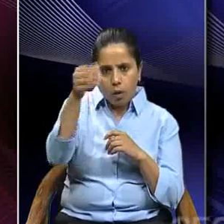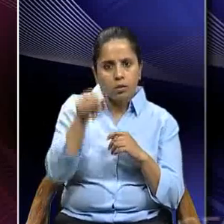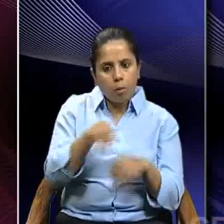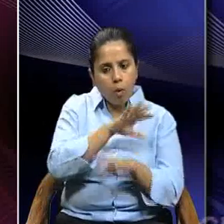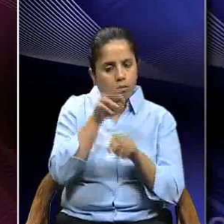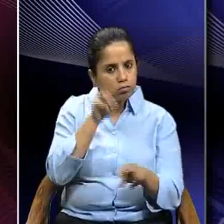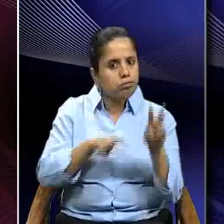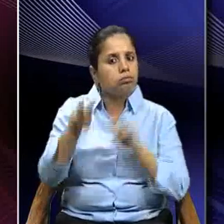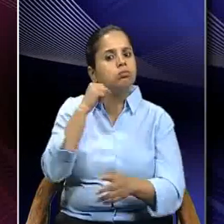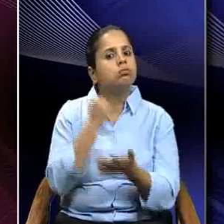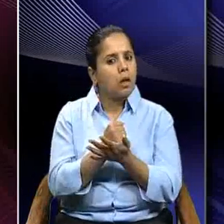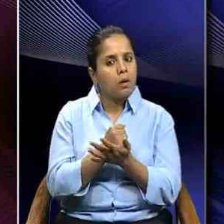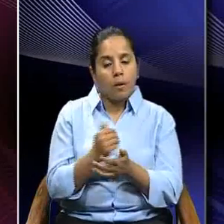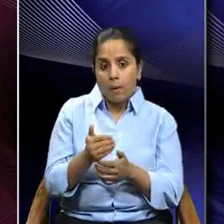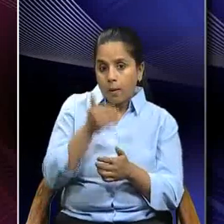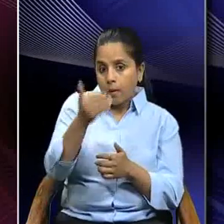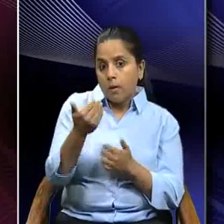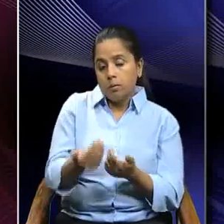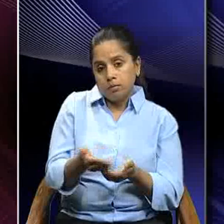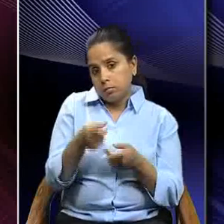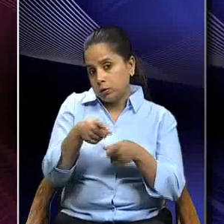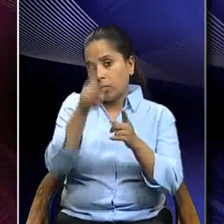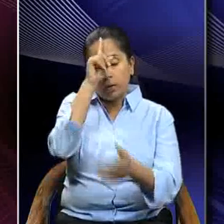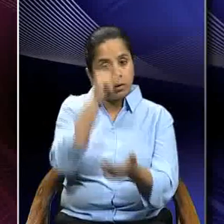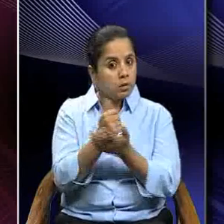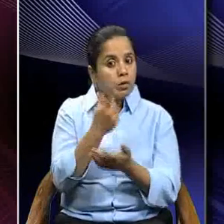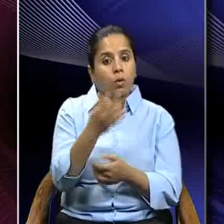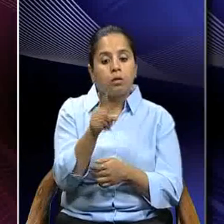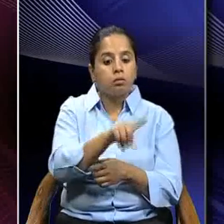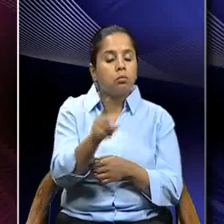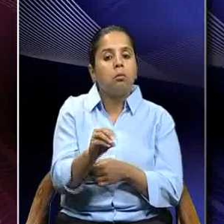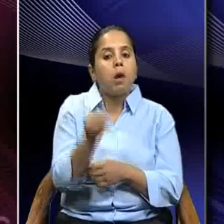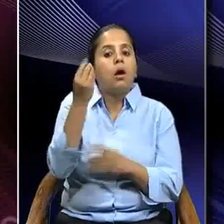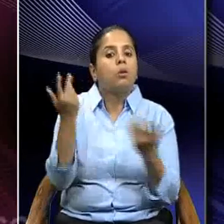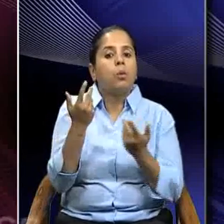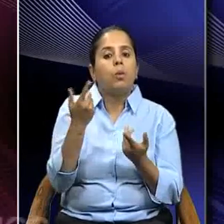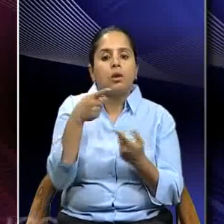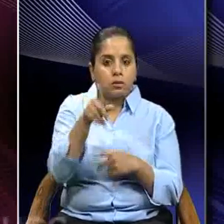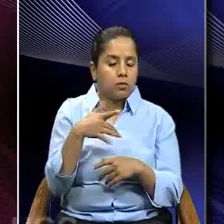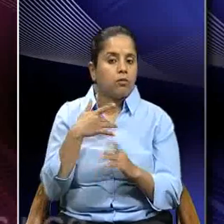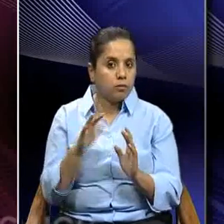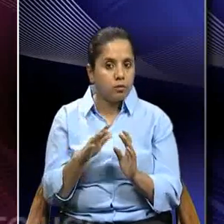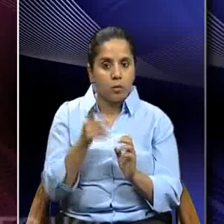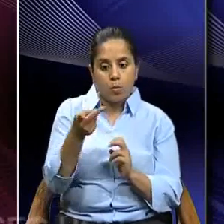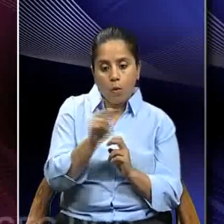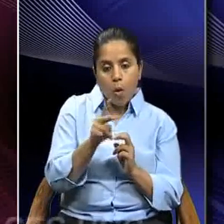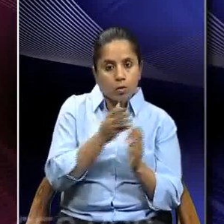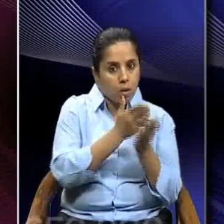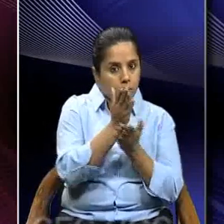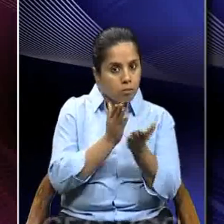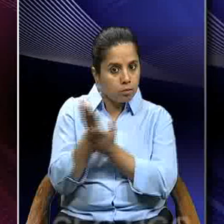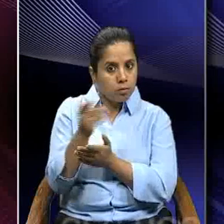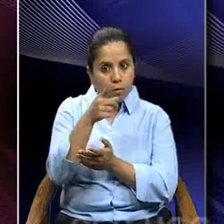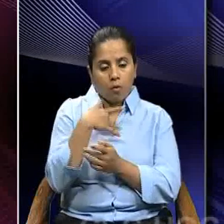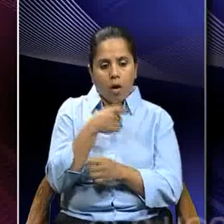approaches. And then it is up to you to decide which one is better, or within both the approaches, whatever